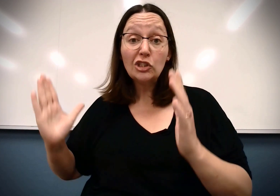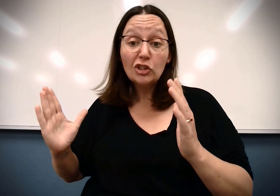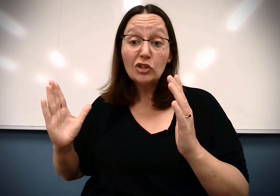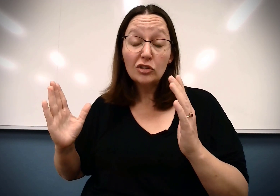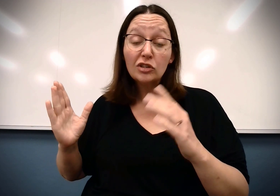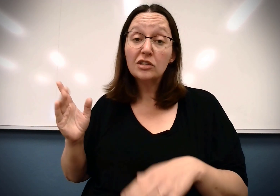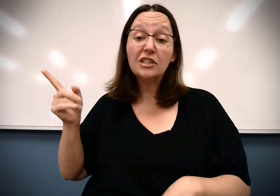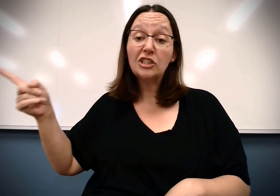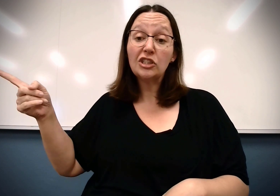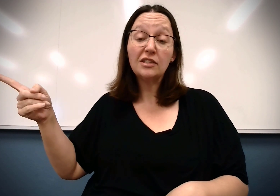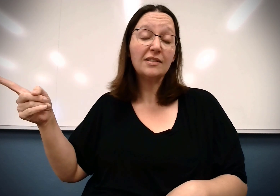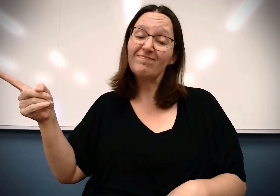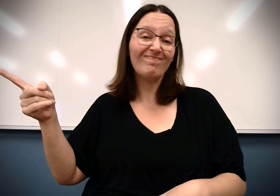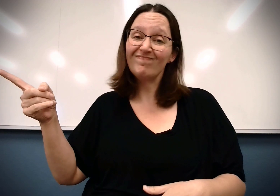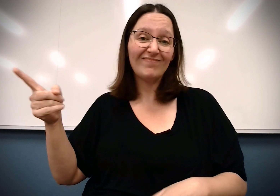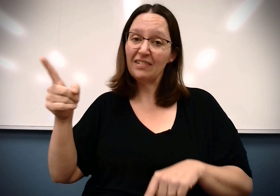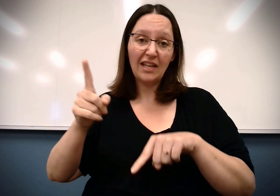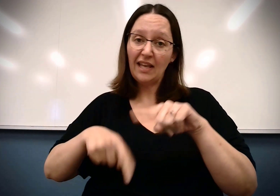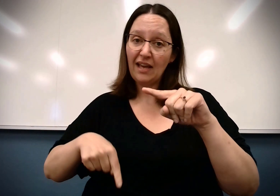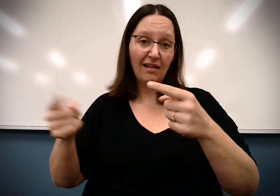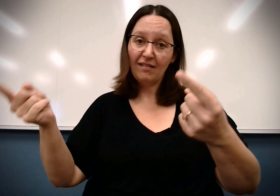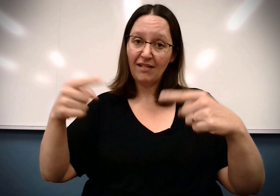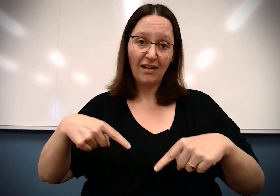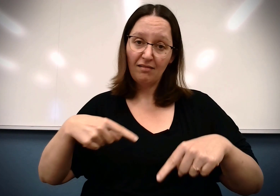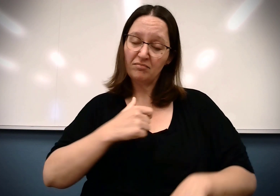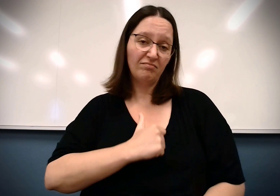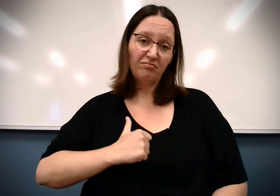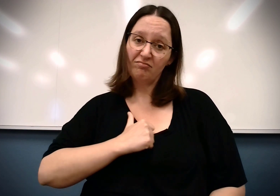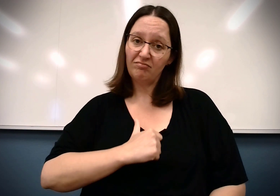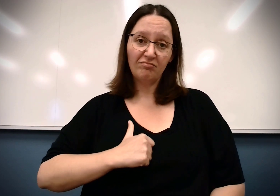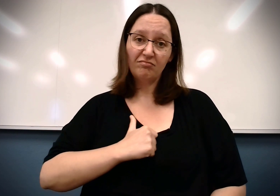My teacher, right? She can't come today. I'm sorry.